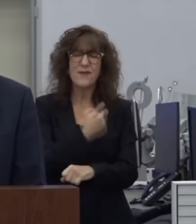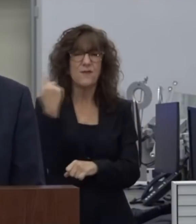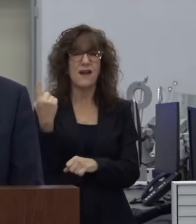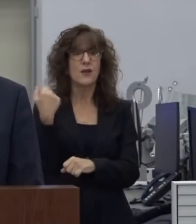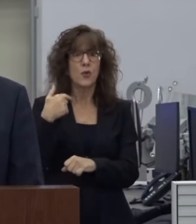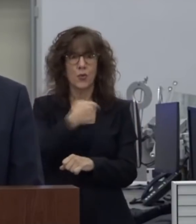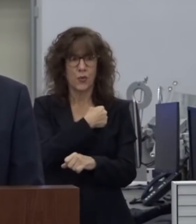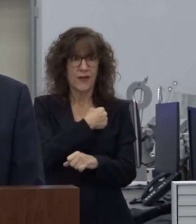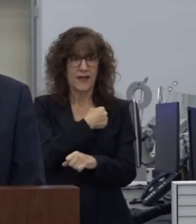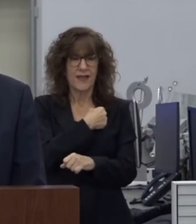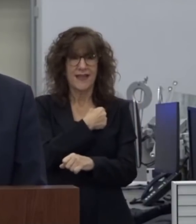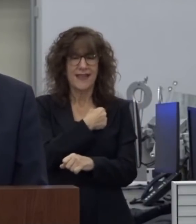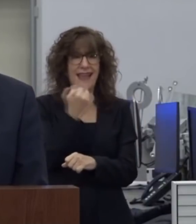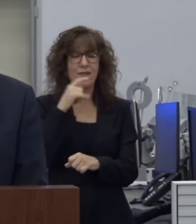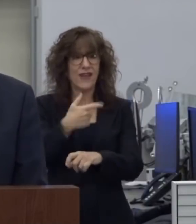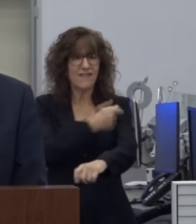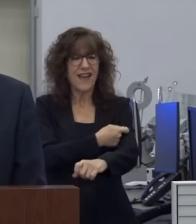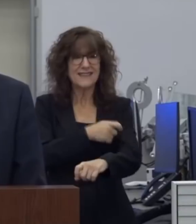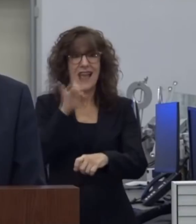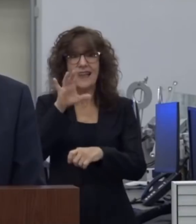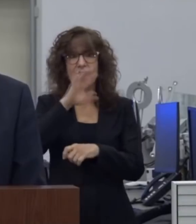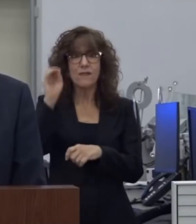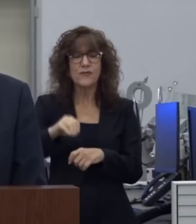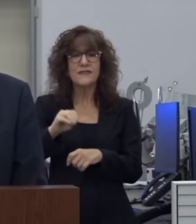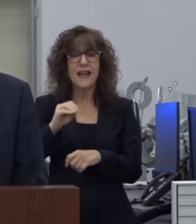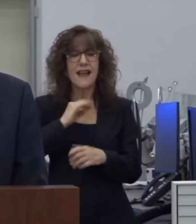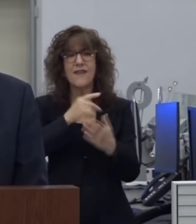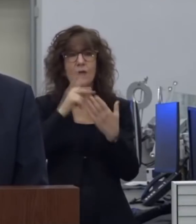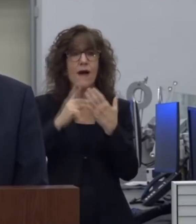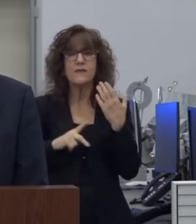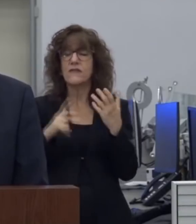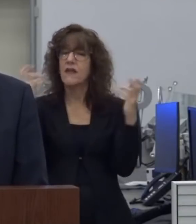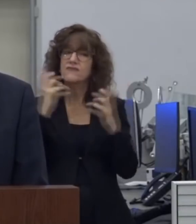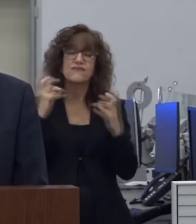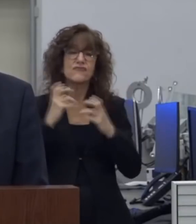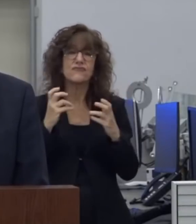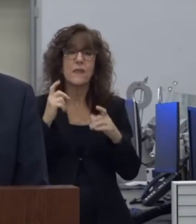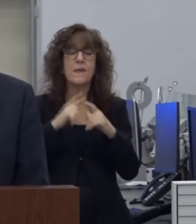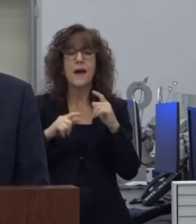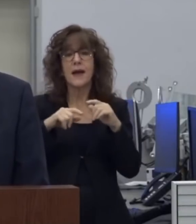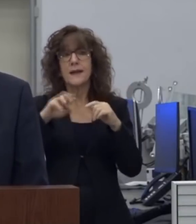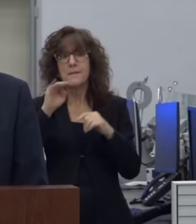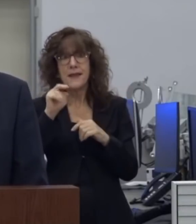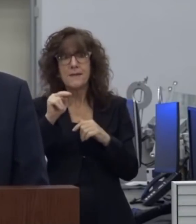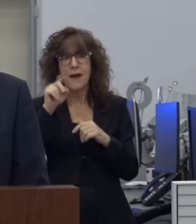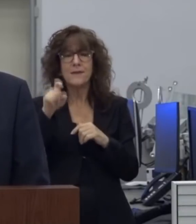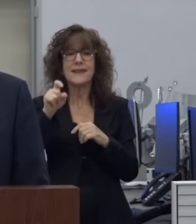got to vaccinate. If we could vaccinate 85% of our population, that would be ideal. But minimally, we've got to